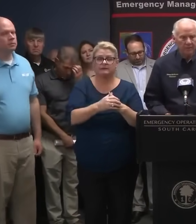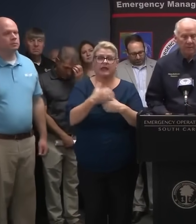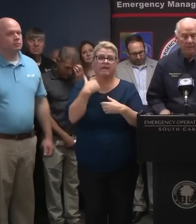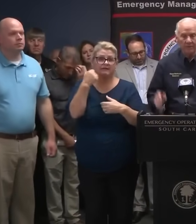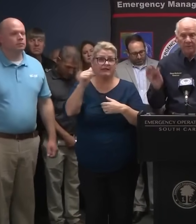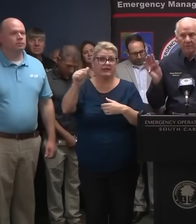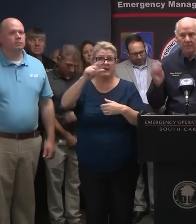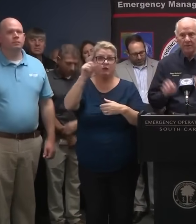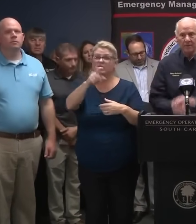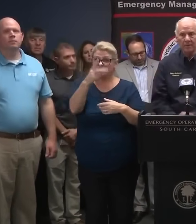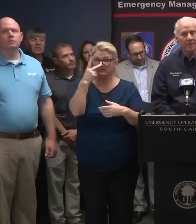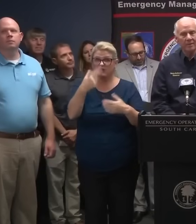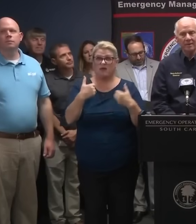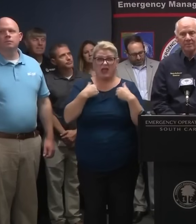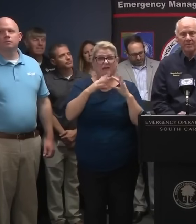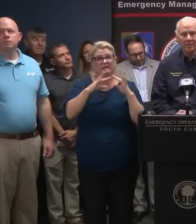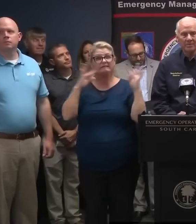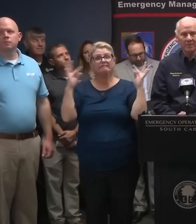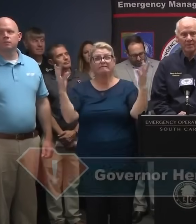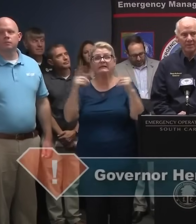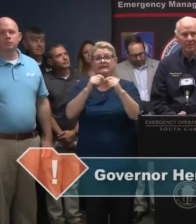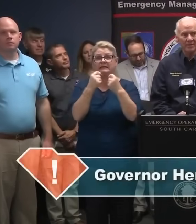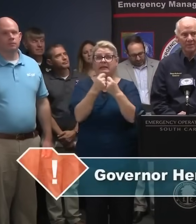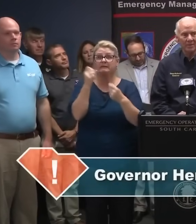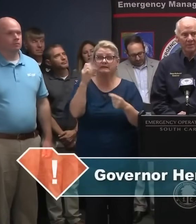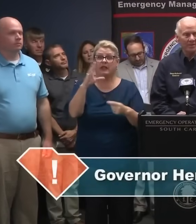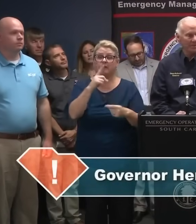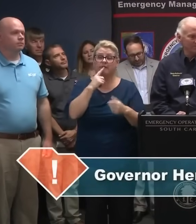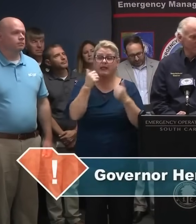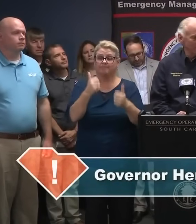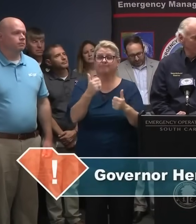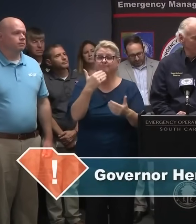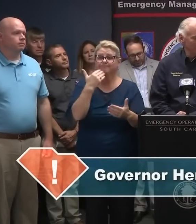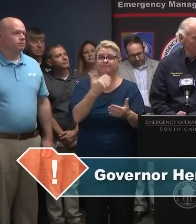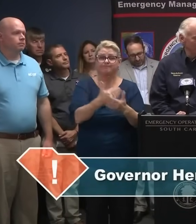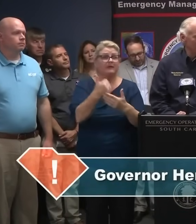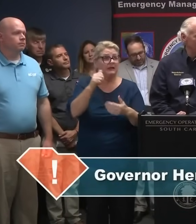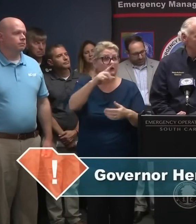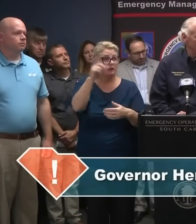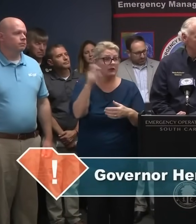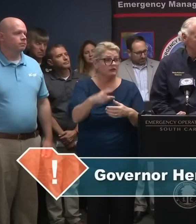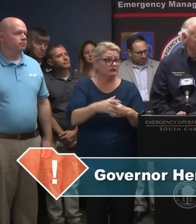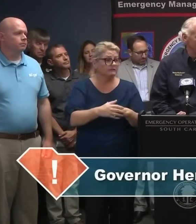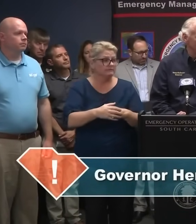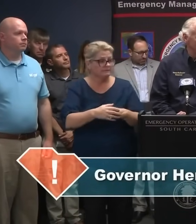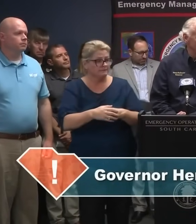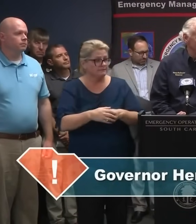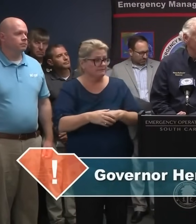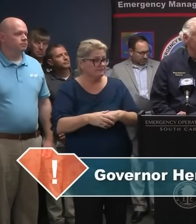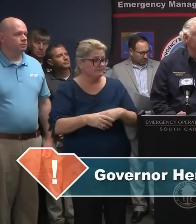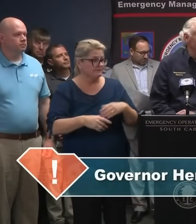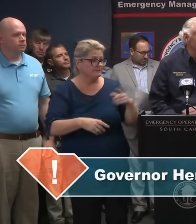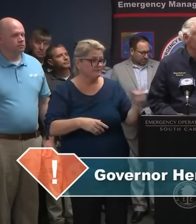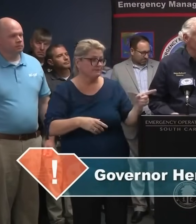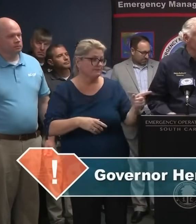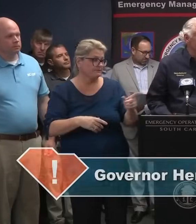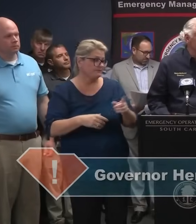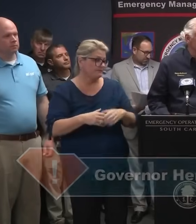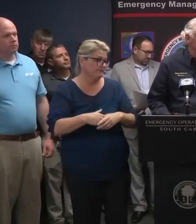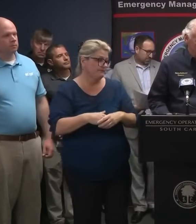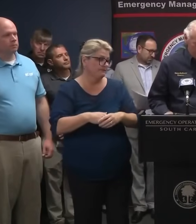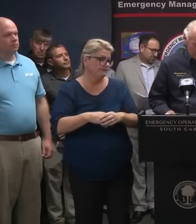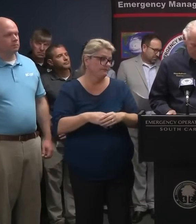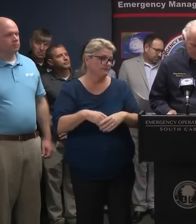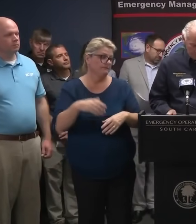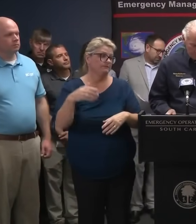a question? As you can see, we've got a great team. Team South Carolina is a great team. Governor. Yes, sir. So